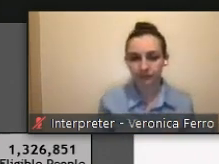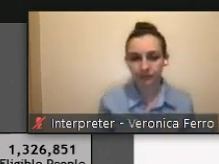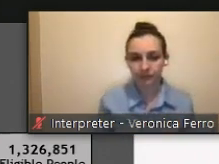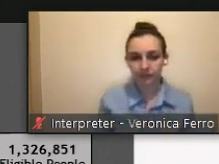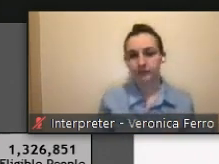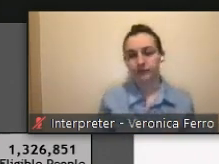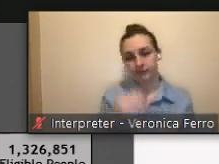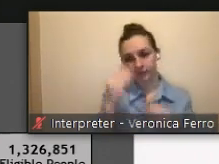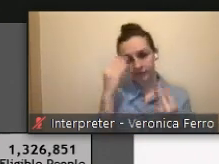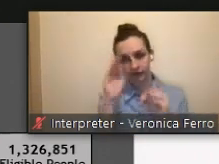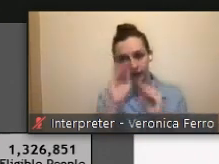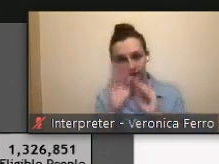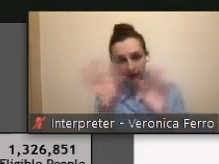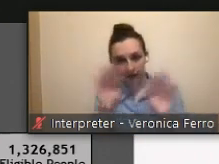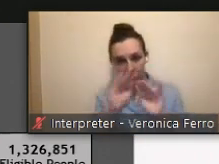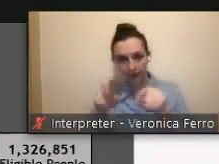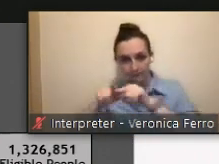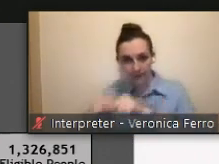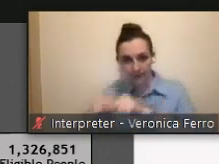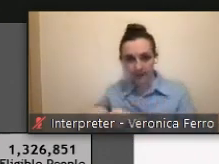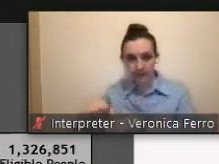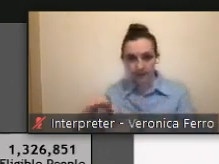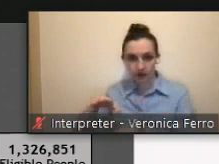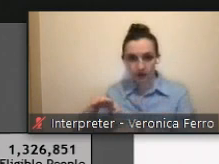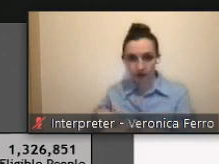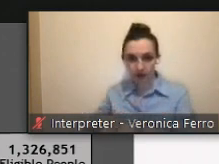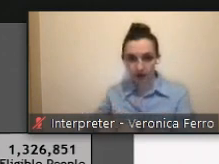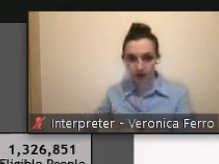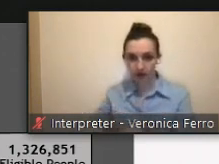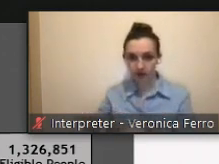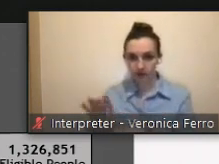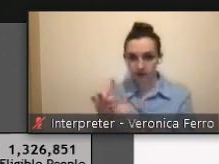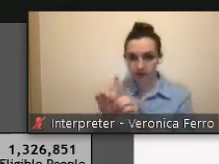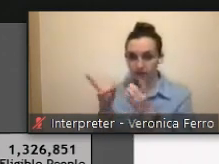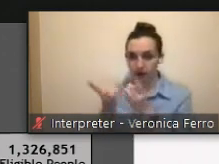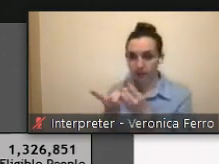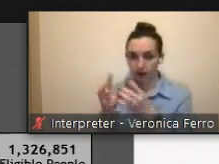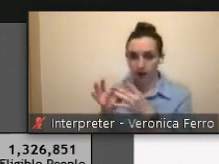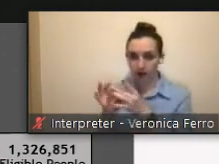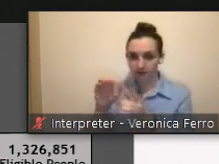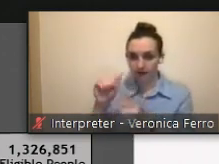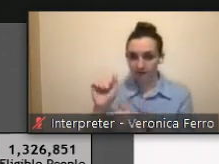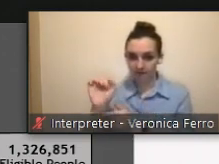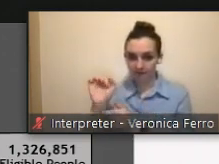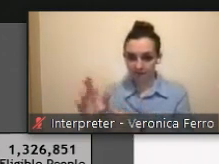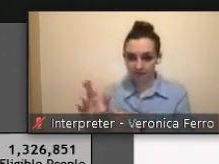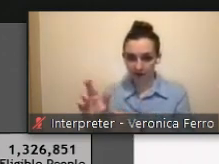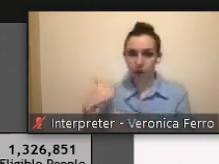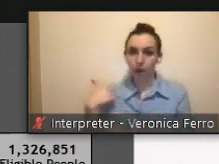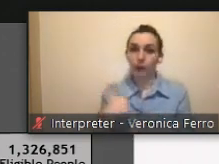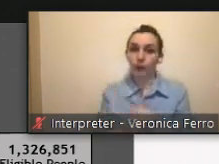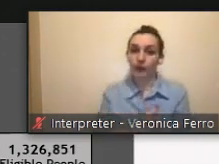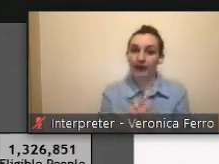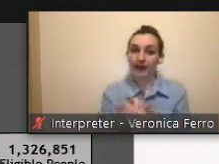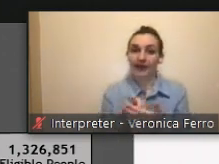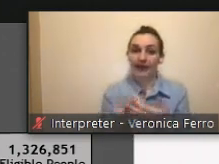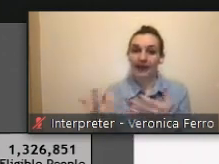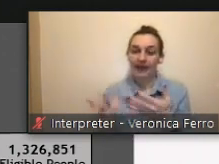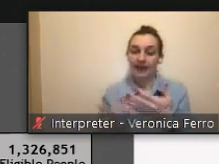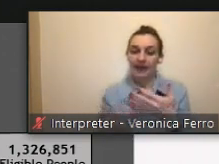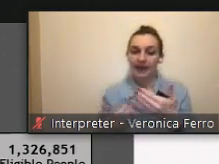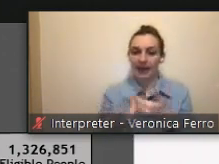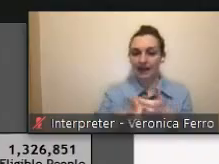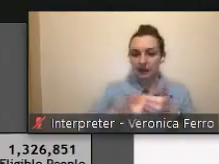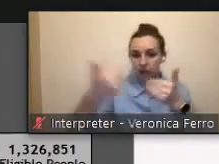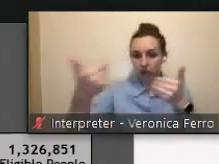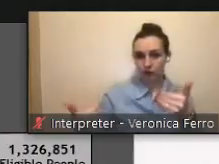Local Affairs 2020 population data, and we do exclude Department of Corrections and MAPE populations as provided by DOLA as